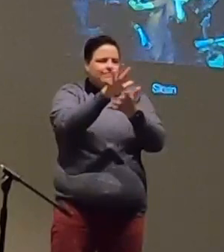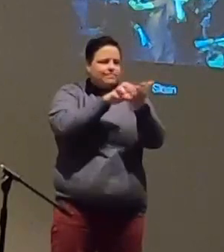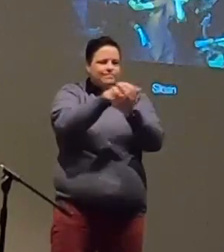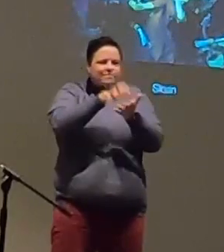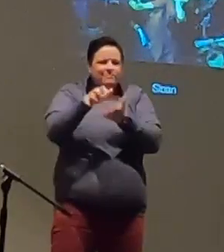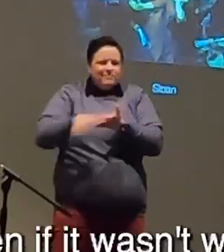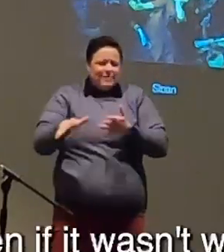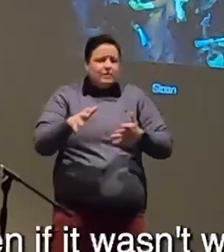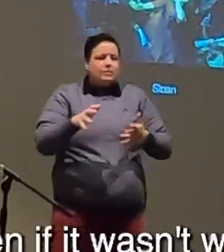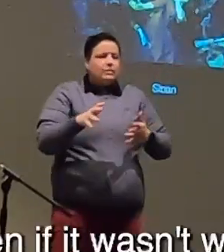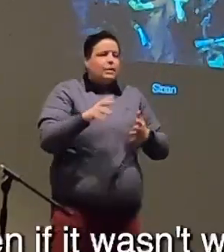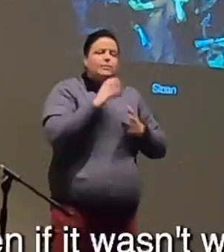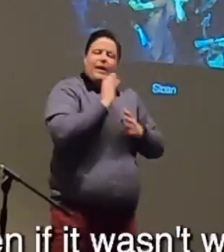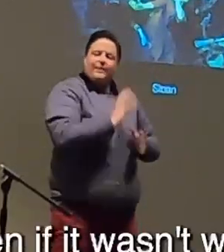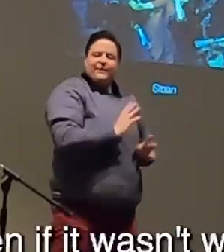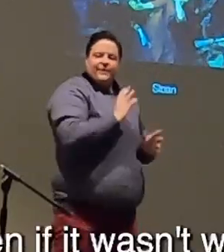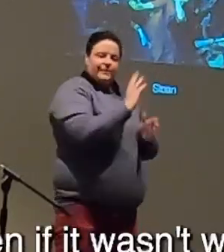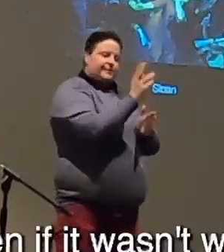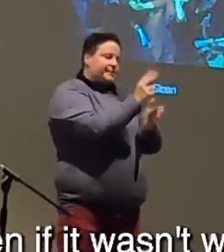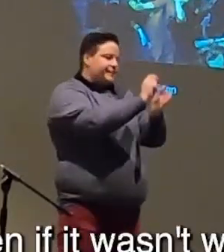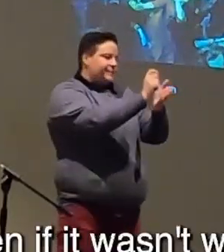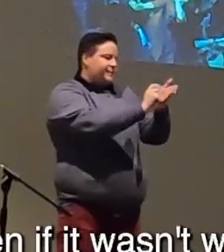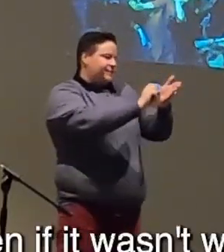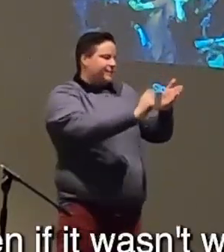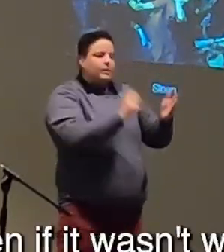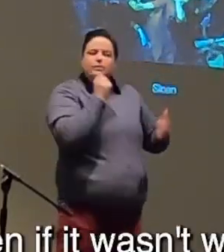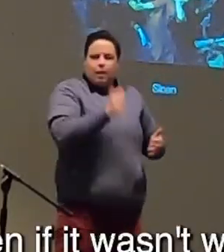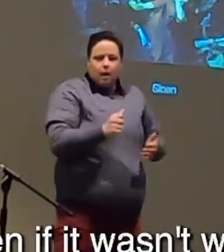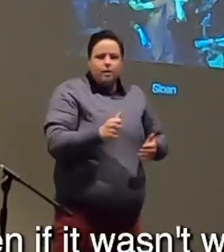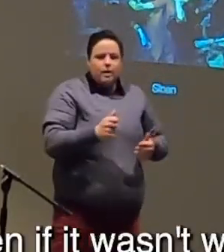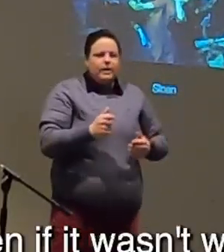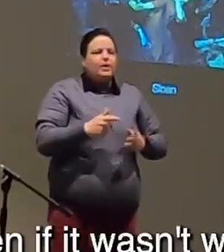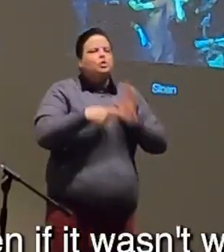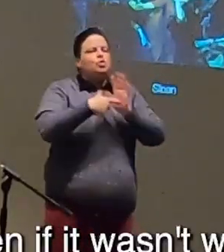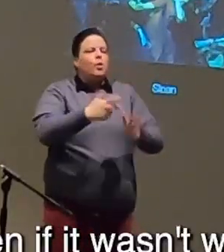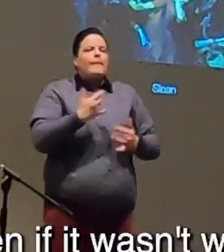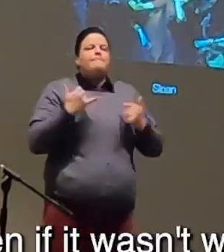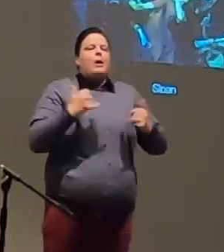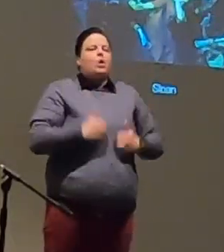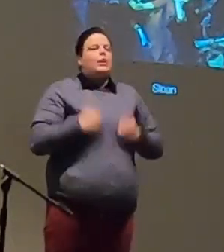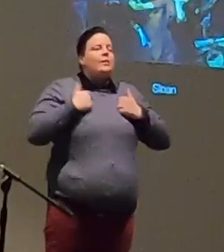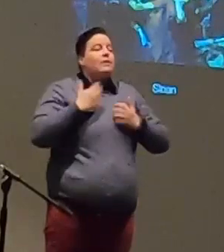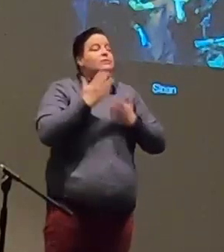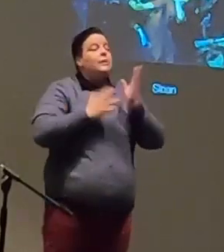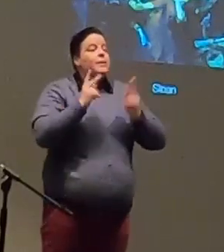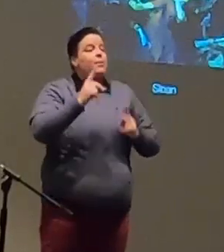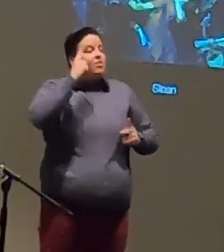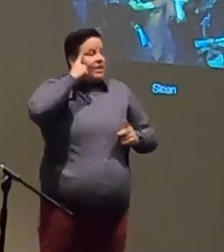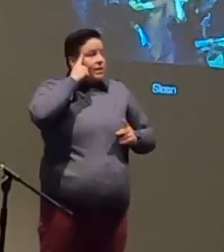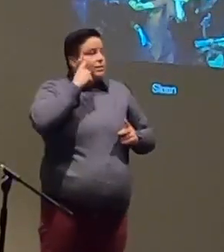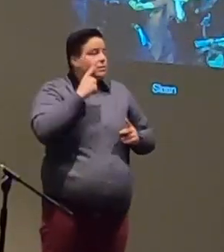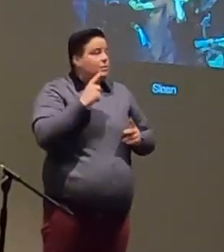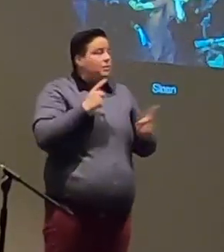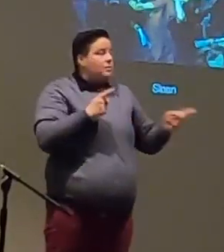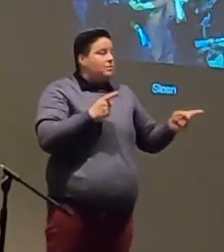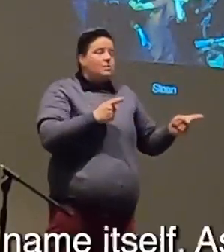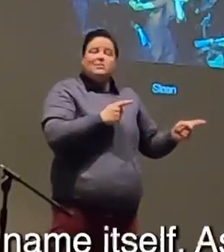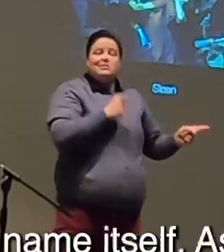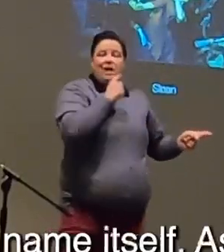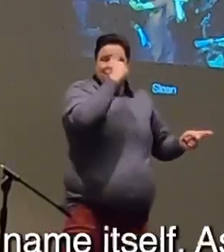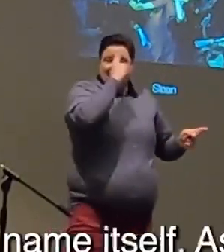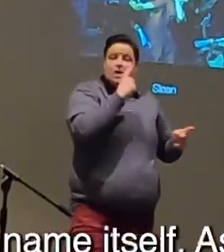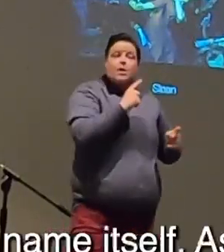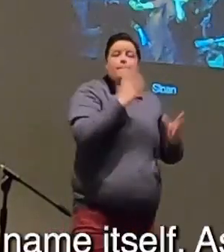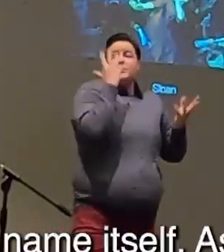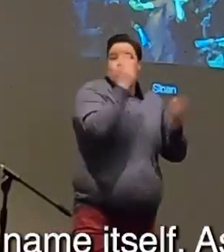modern life, even if it wasn't what some would consider beautiful or even appropriate for art. The